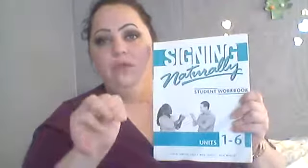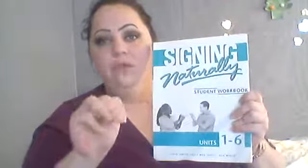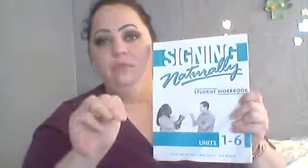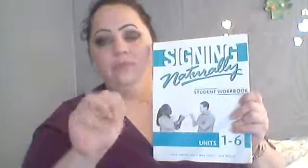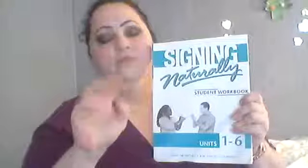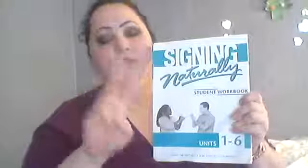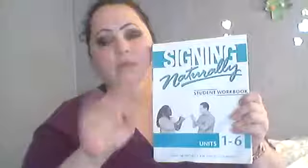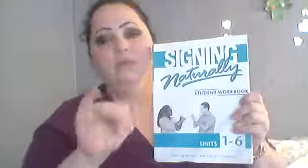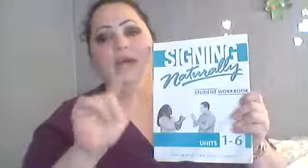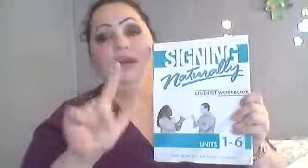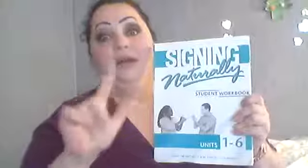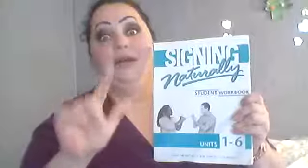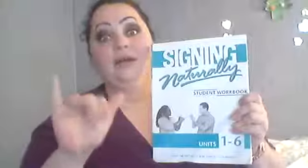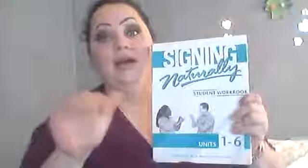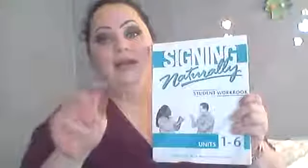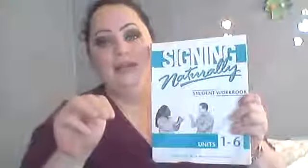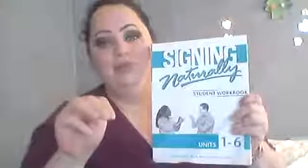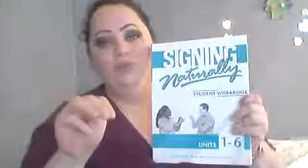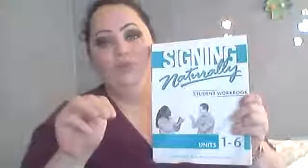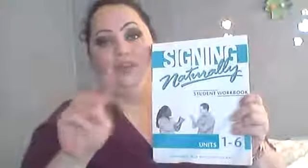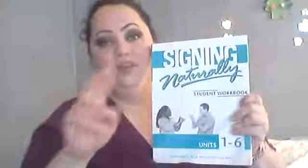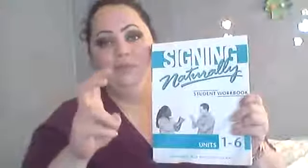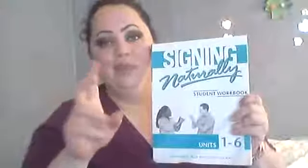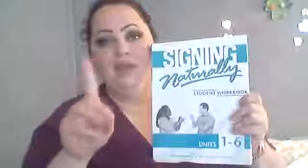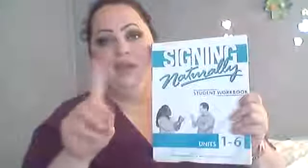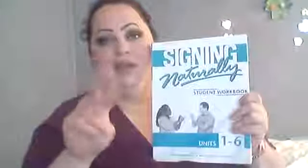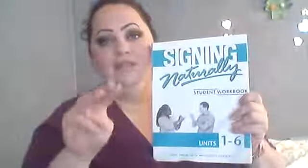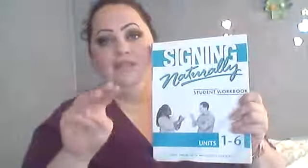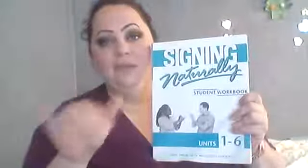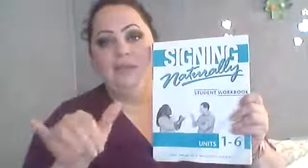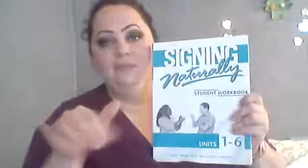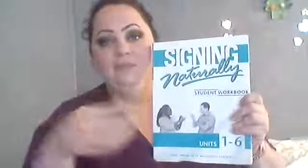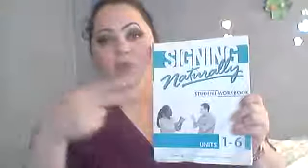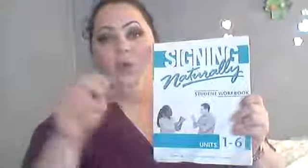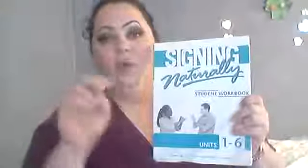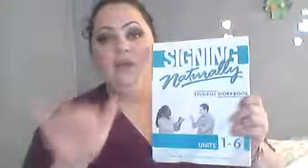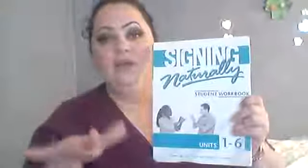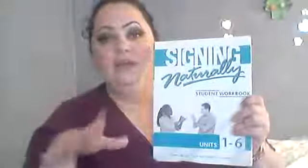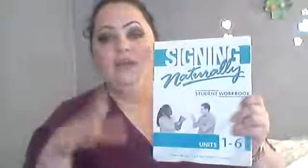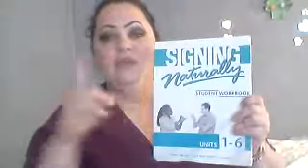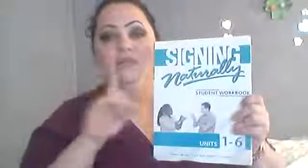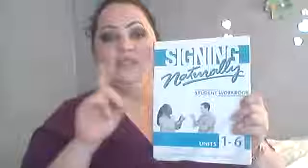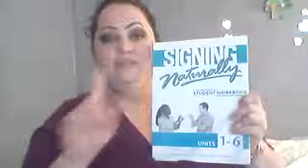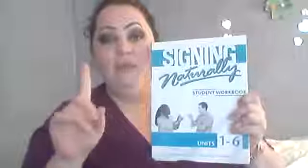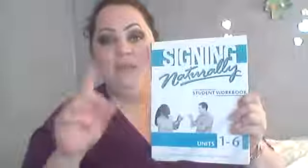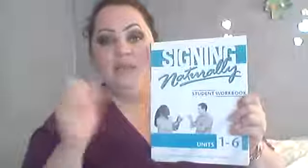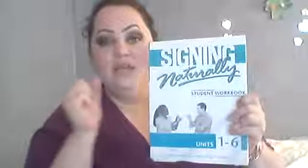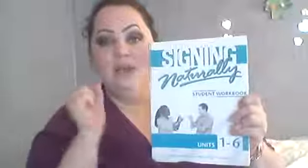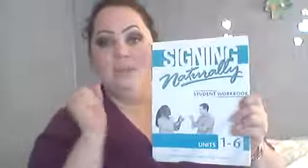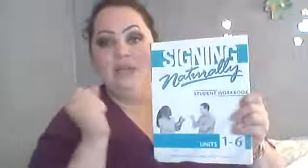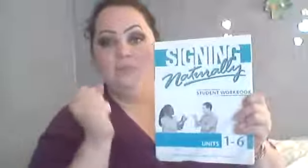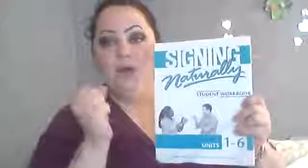William, William, William Dummy Hoy. He was a famous baseball